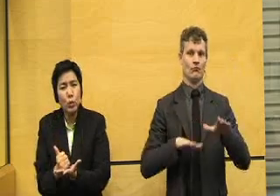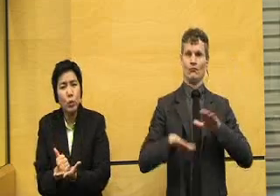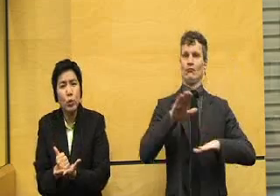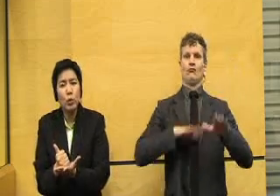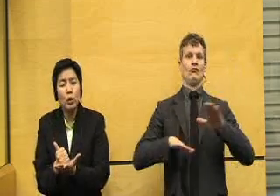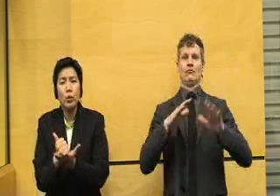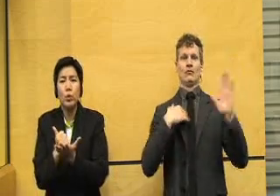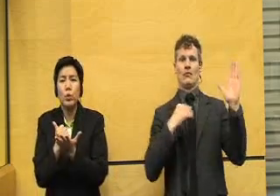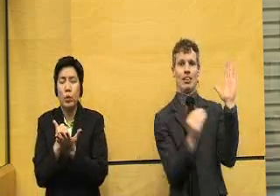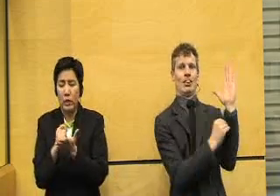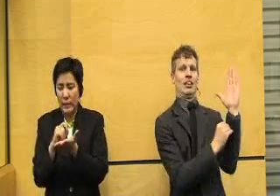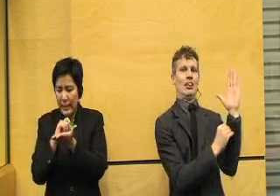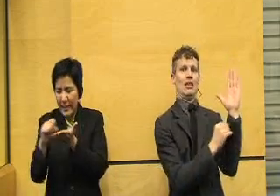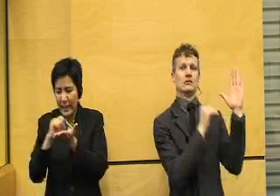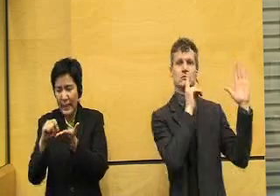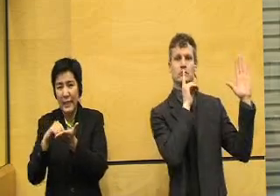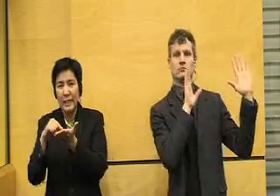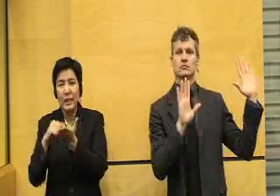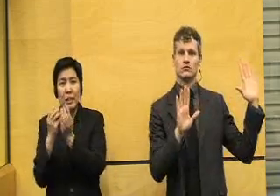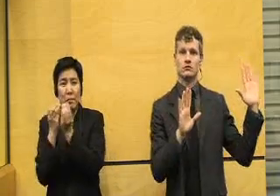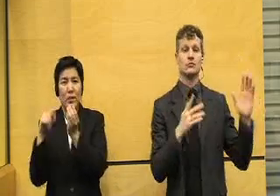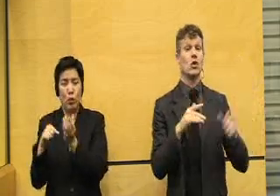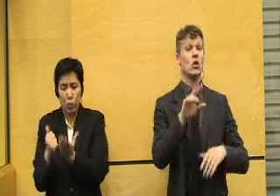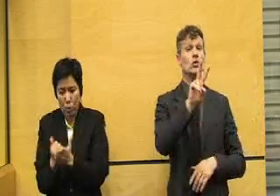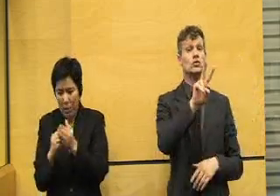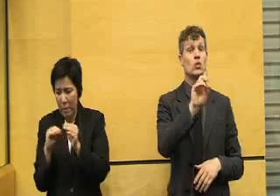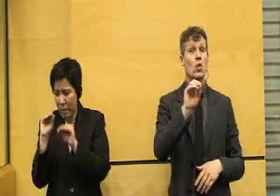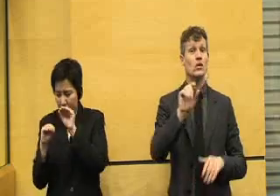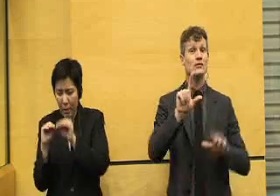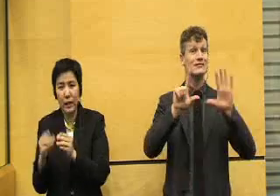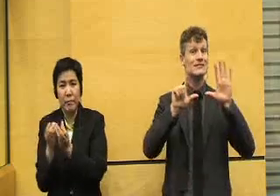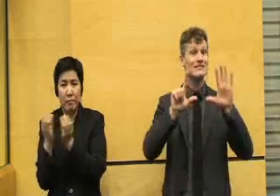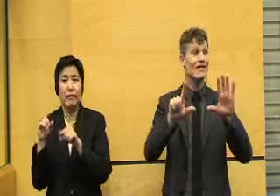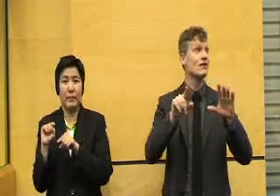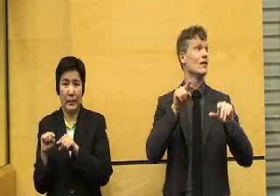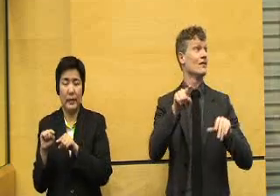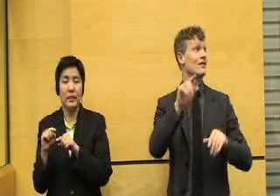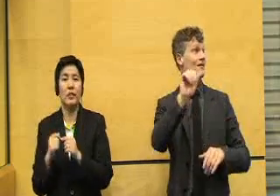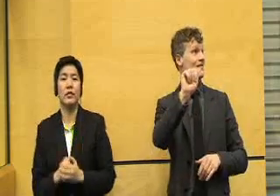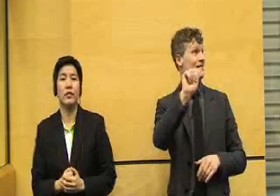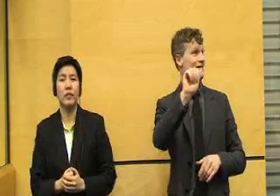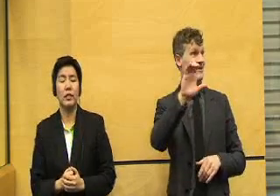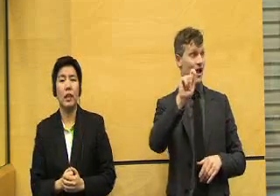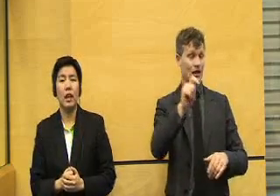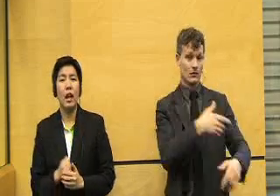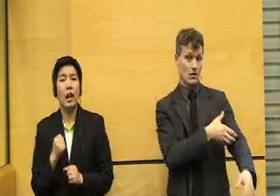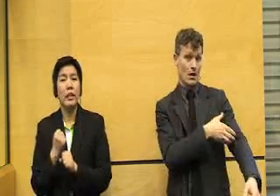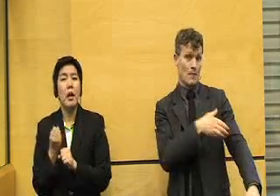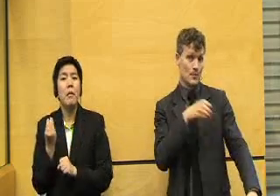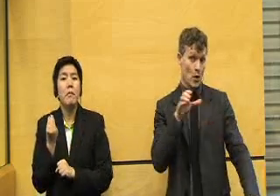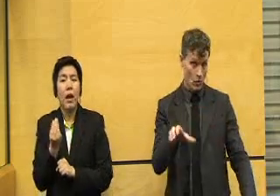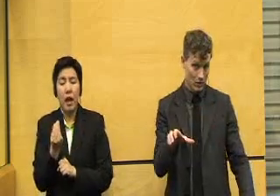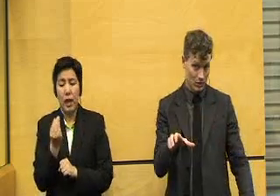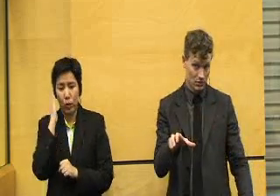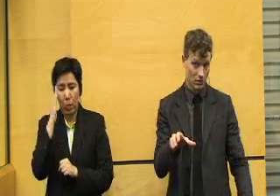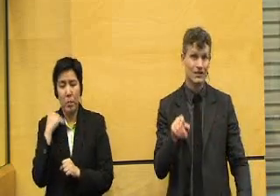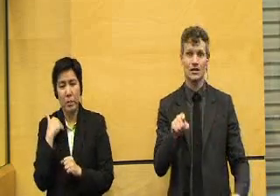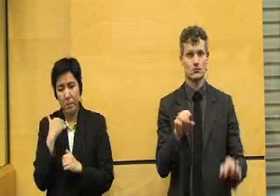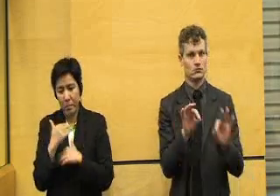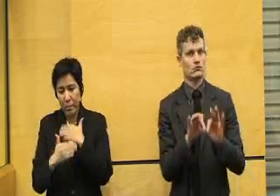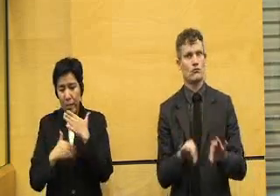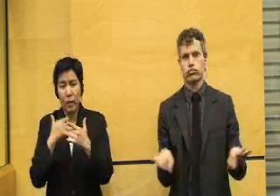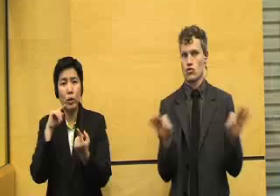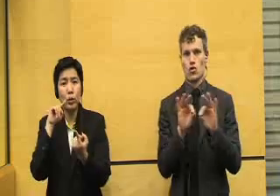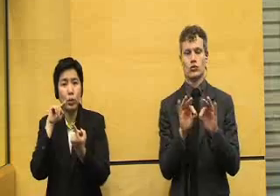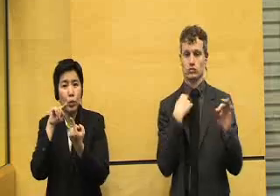of 2007 is the most critical in ensuring a harmonized implementation of allied